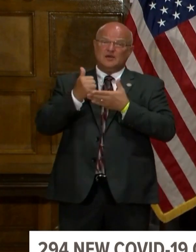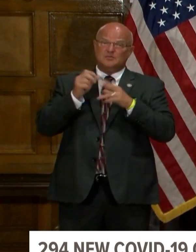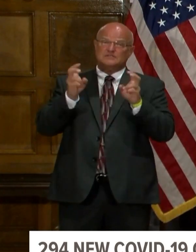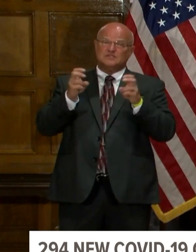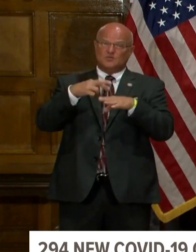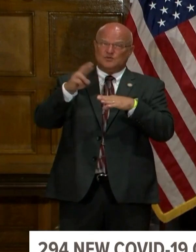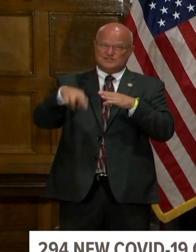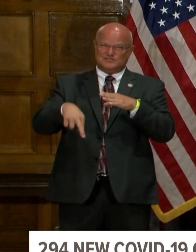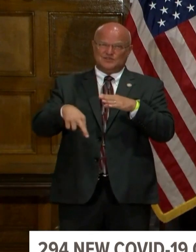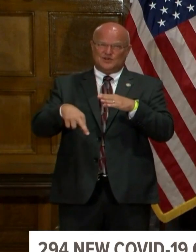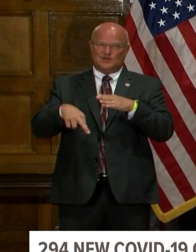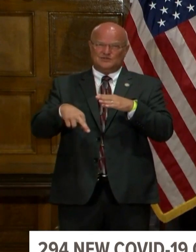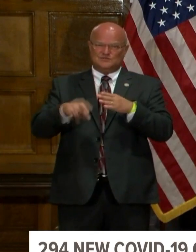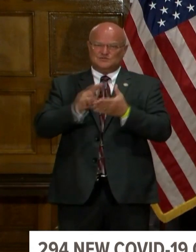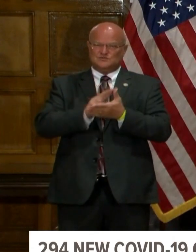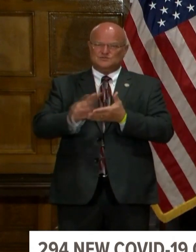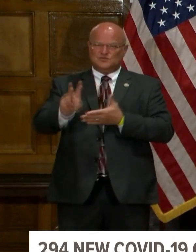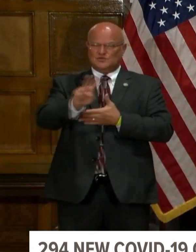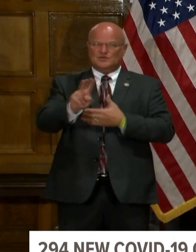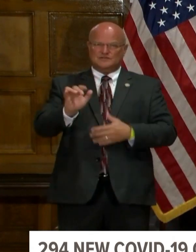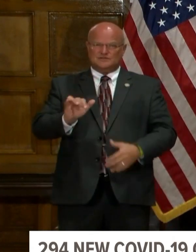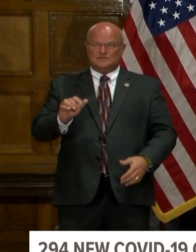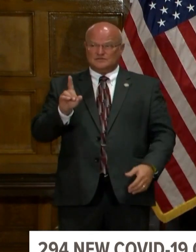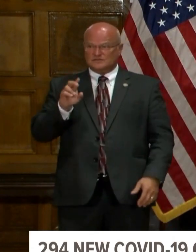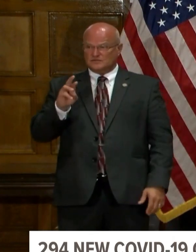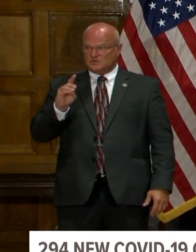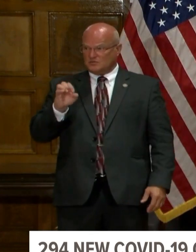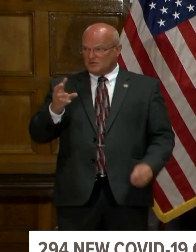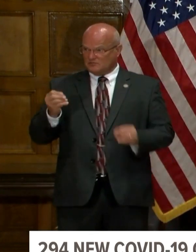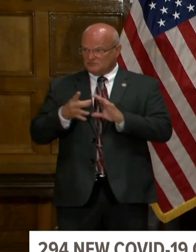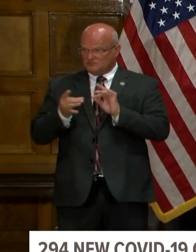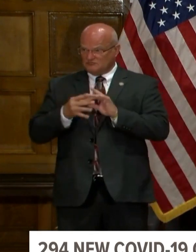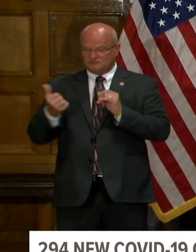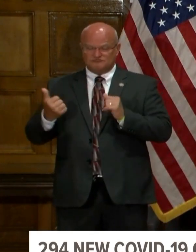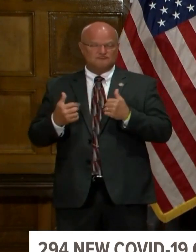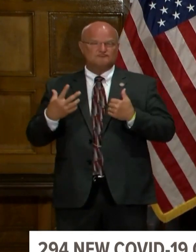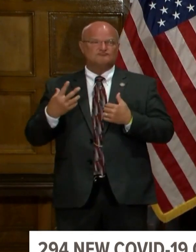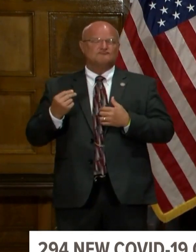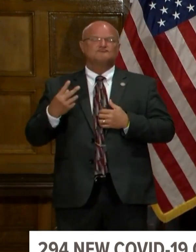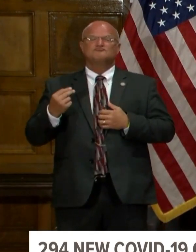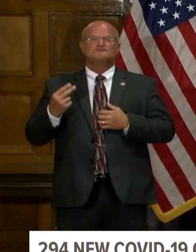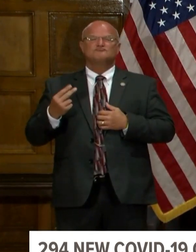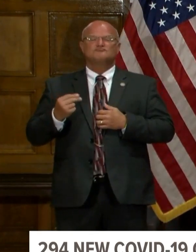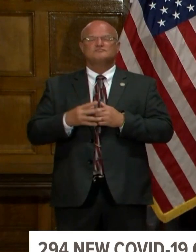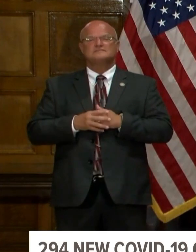of our result in the next couple of weeks as well. Dr. Romero, do you have anything on that?